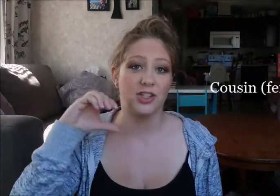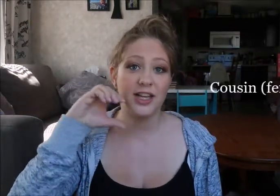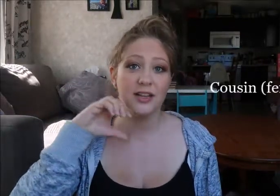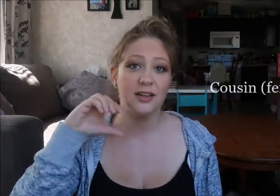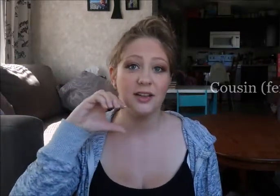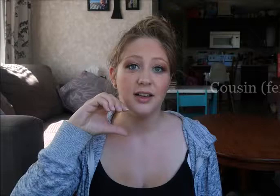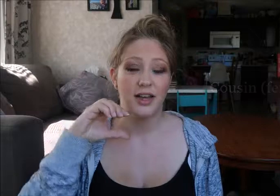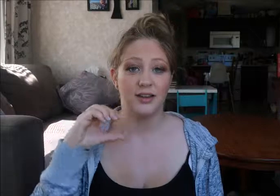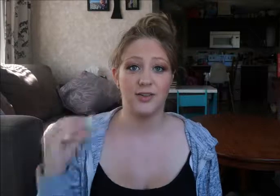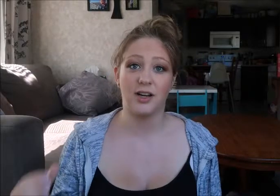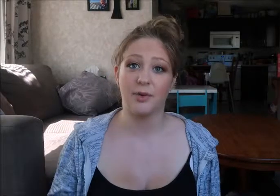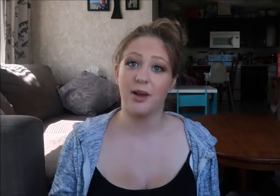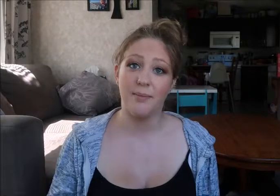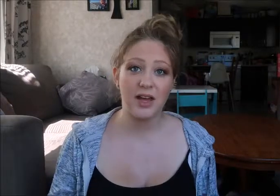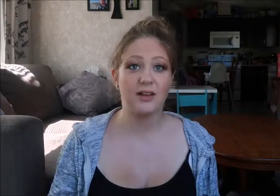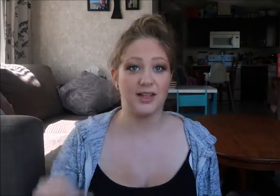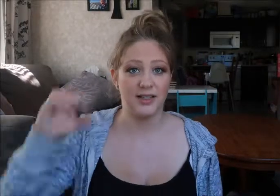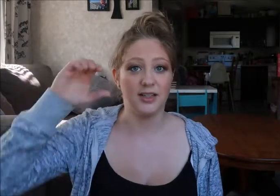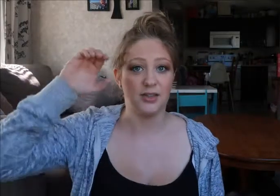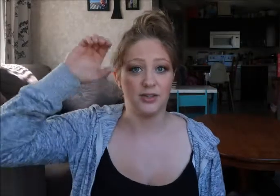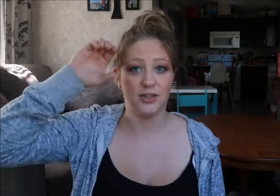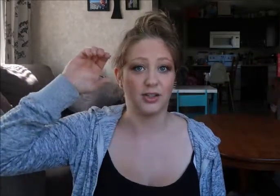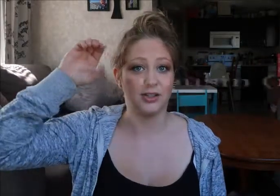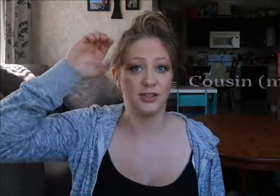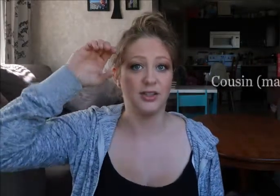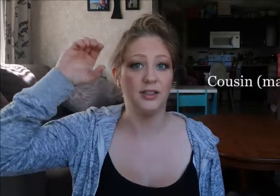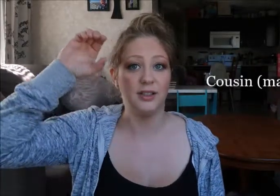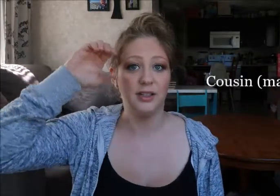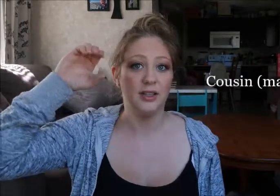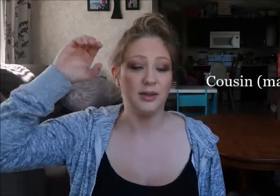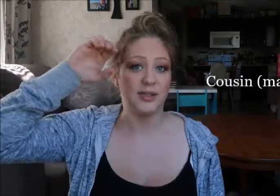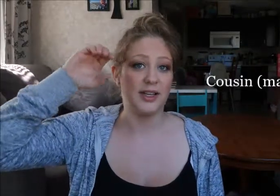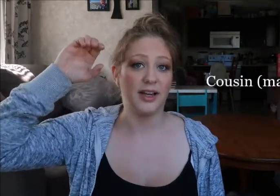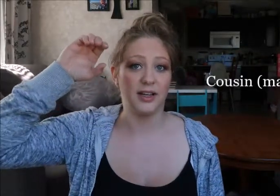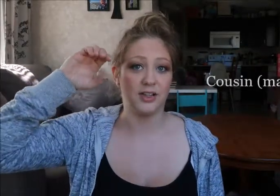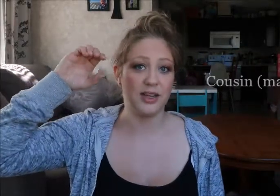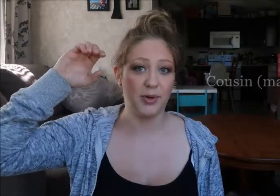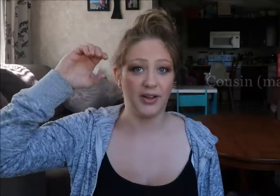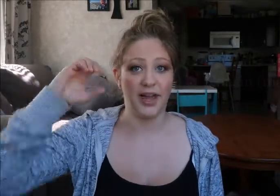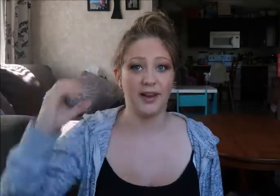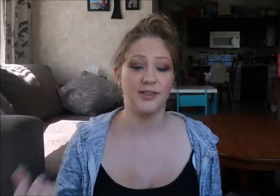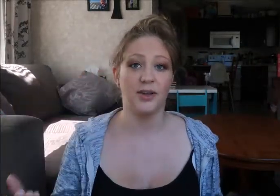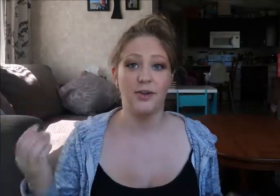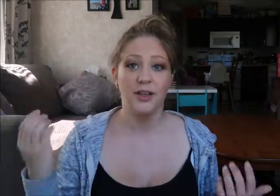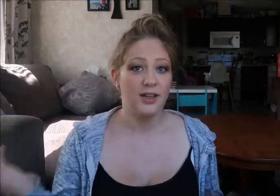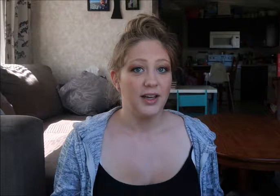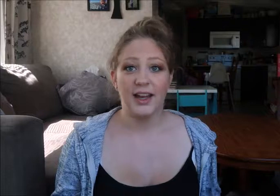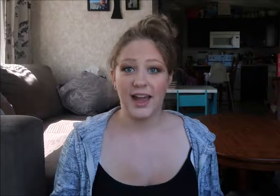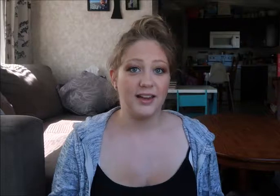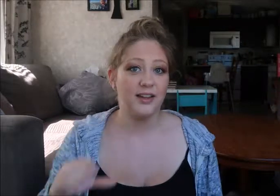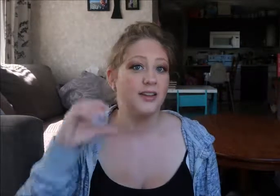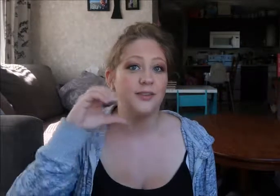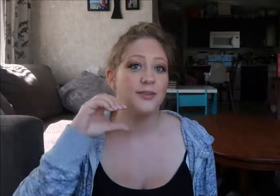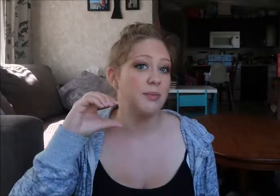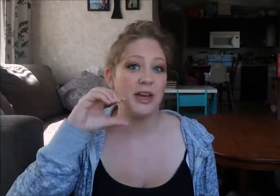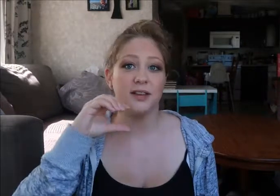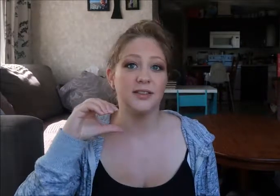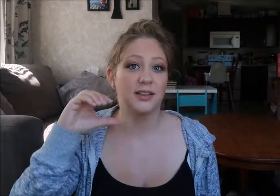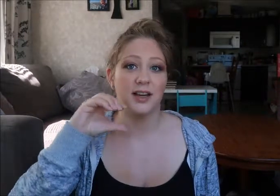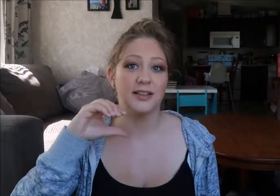chin, and if you're talking about a male cousin, you do circles beside your temple again. So again, female